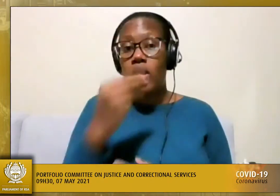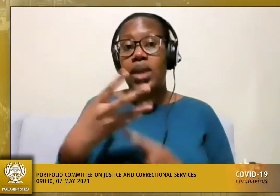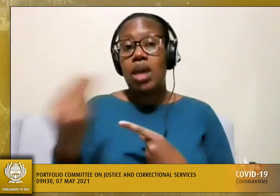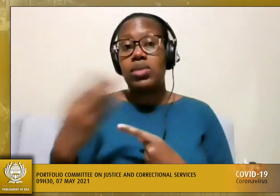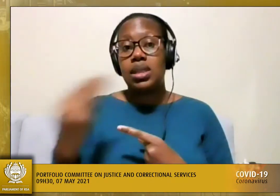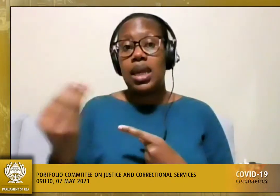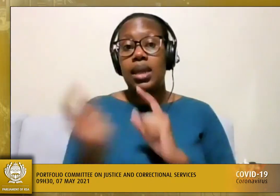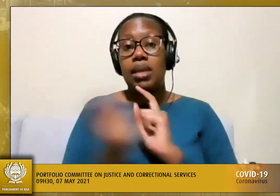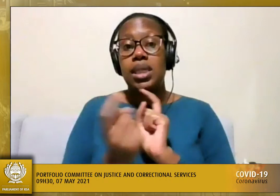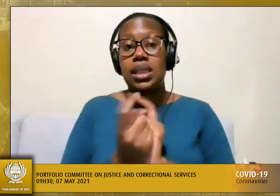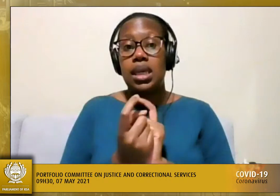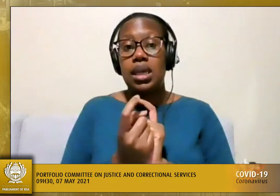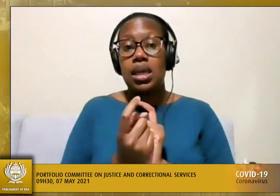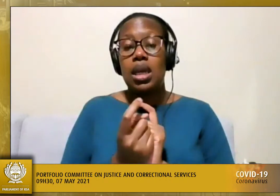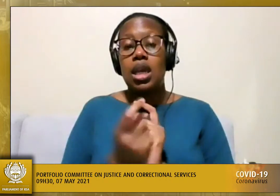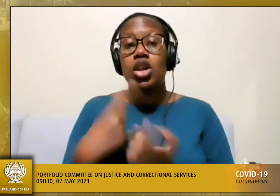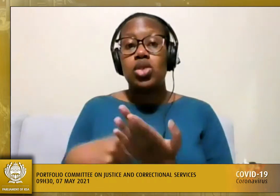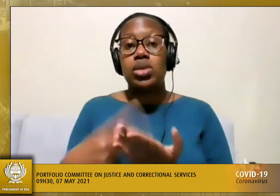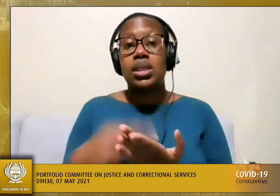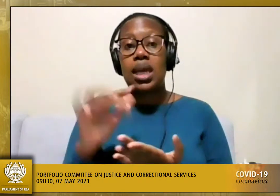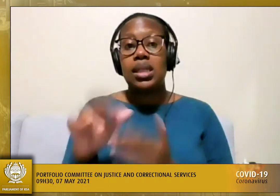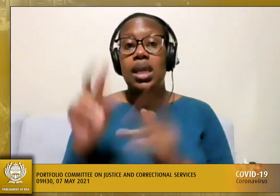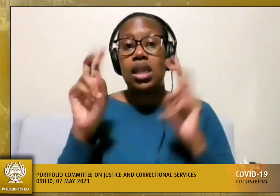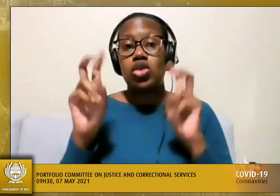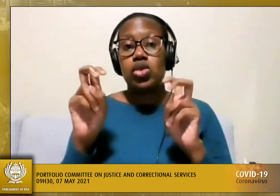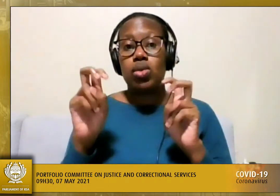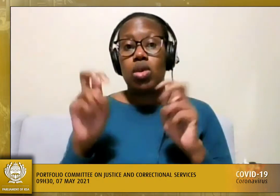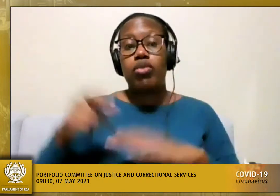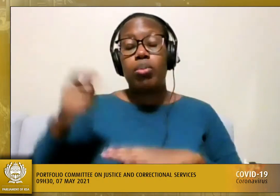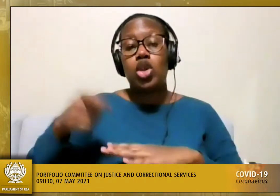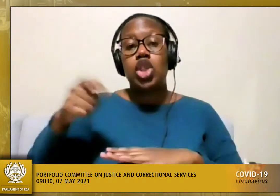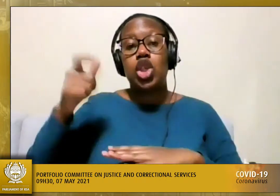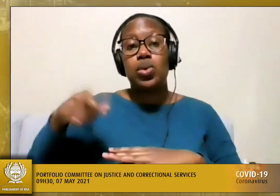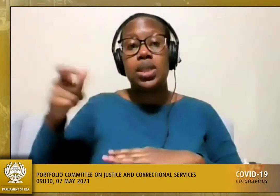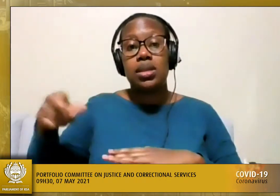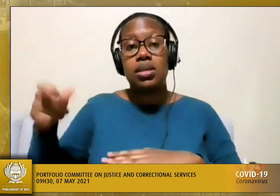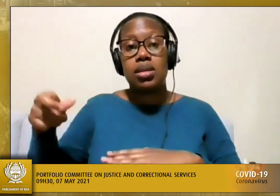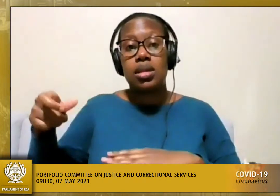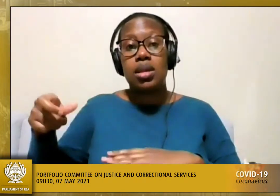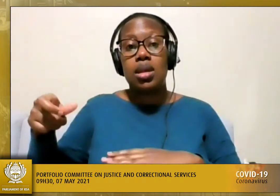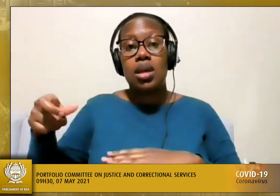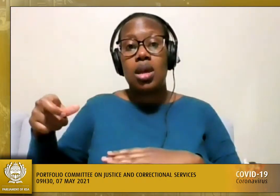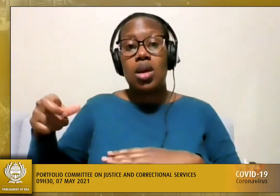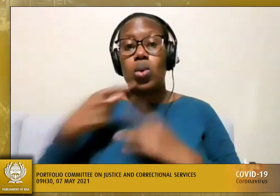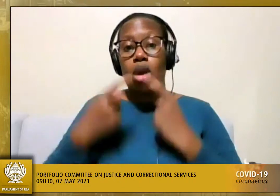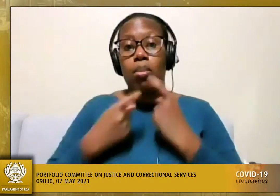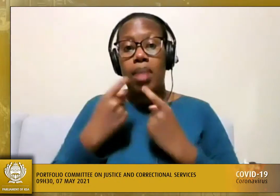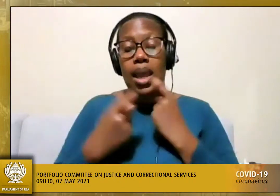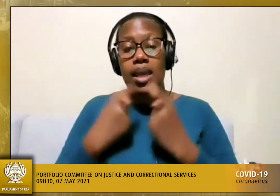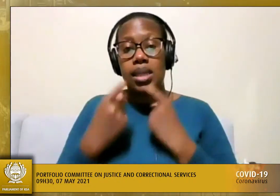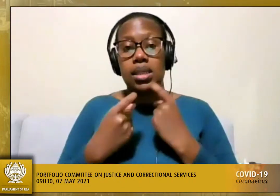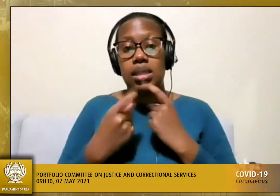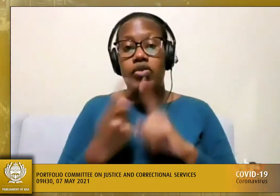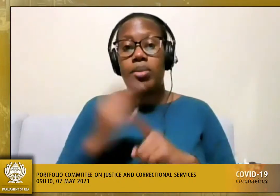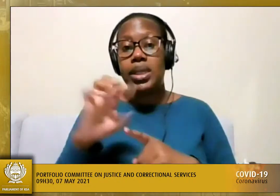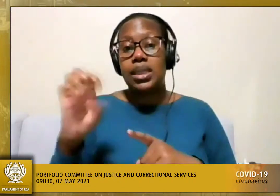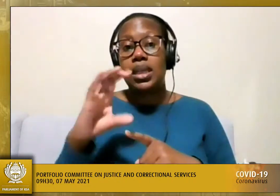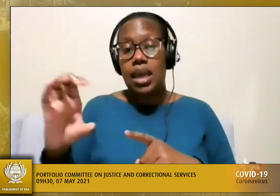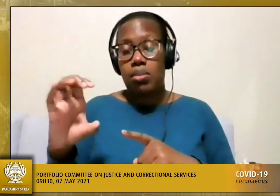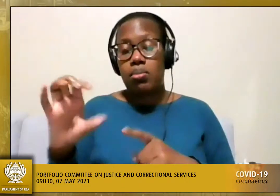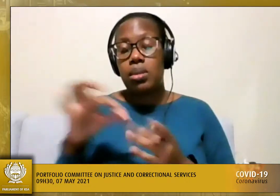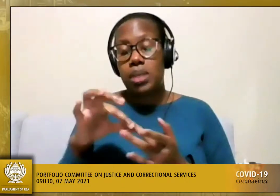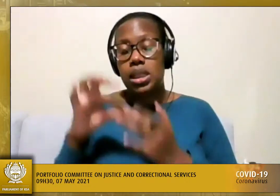meeting to discuss that issue of prosecutors who have complained from the Eastern Cape in